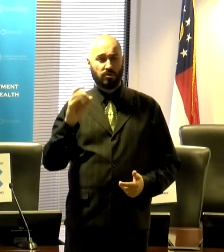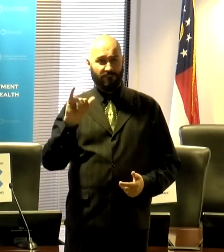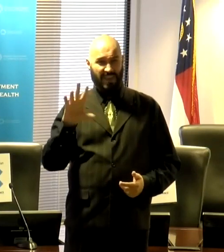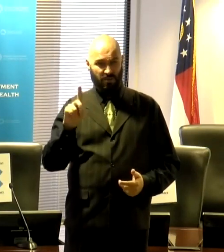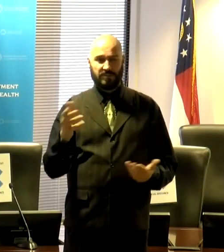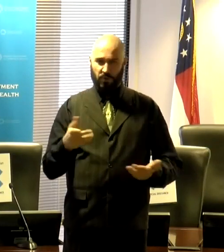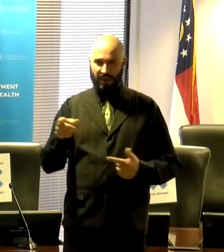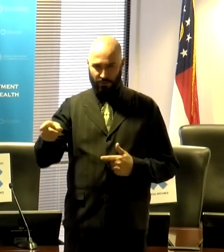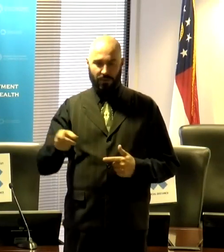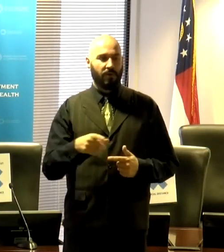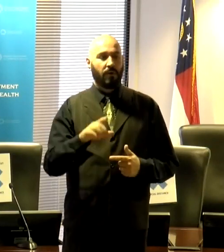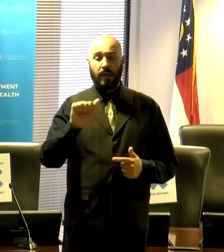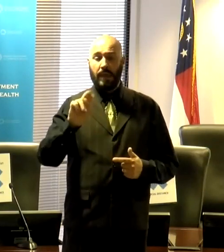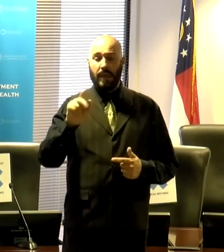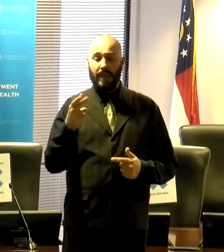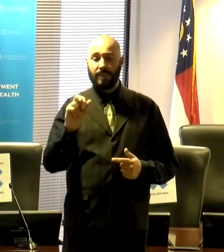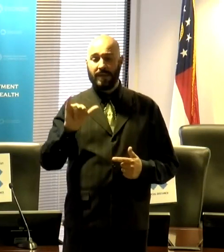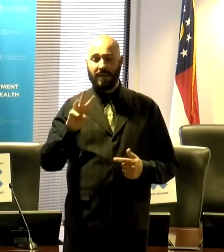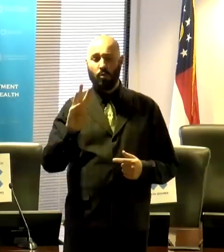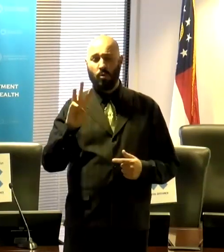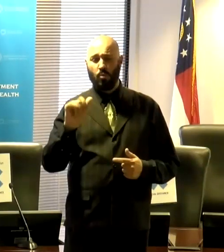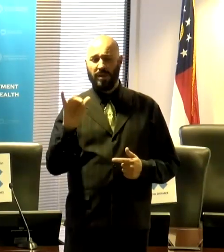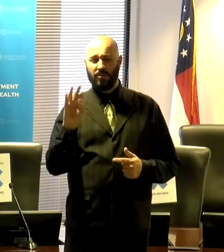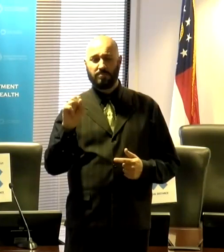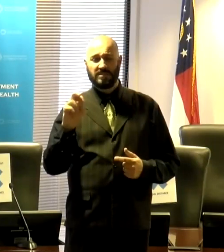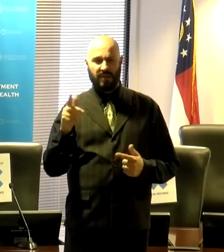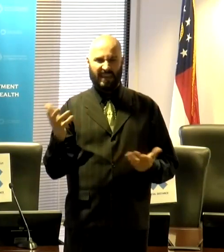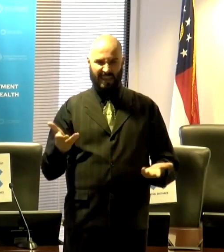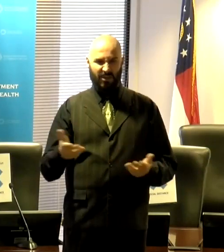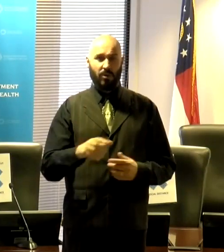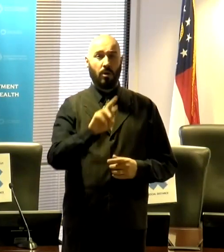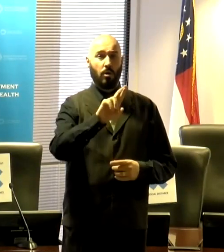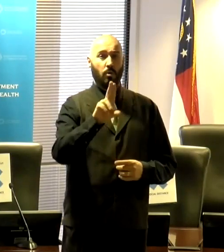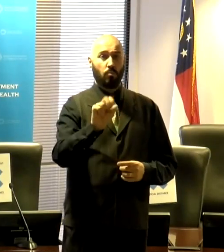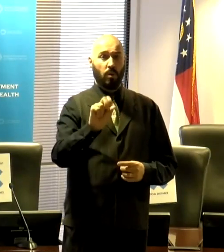Anthony Williamson. Here. Russ Childers.